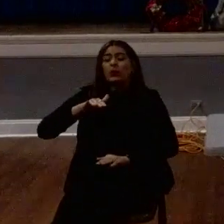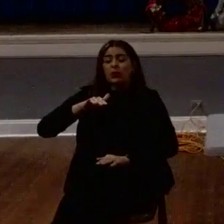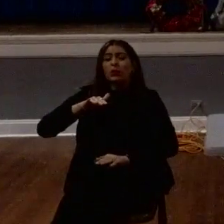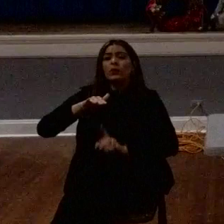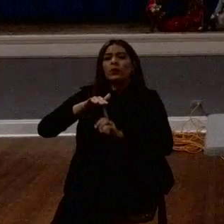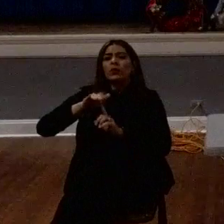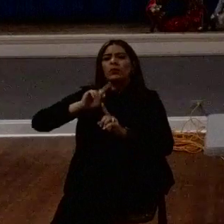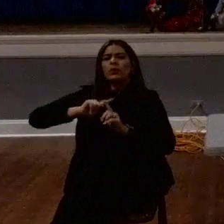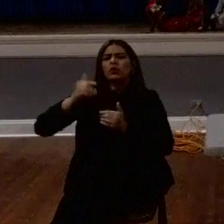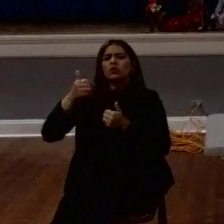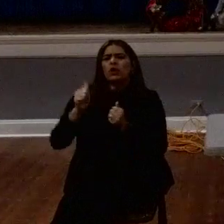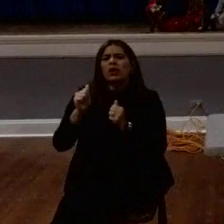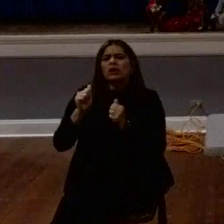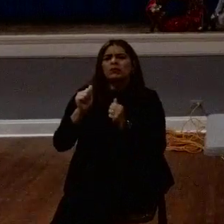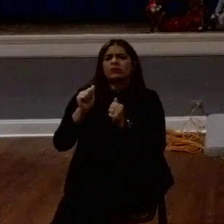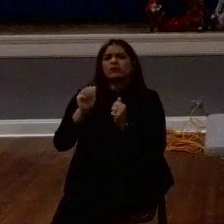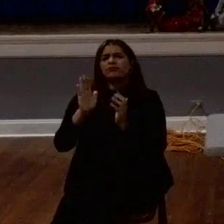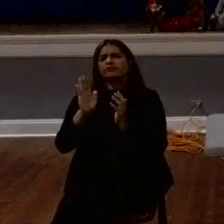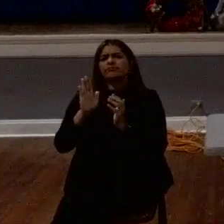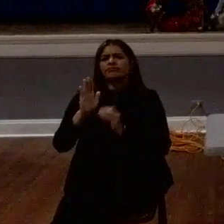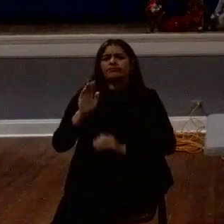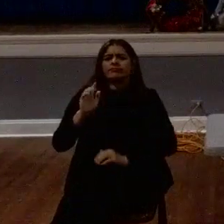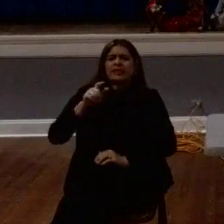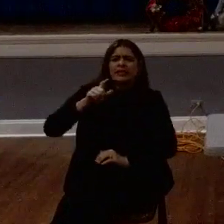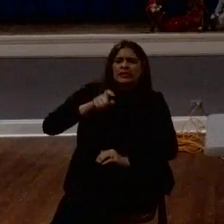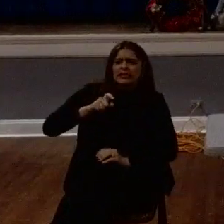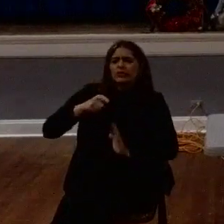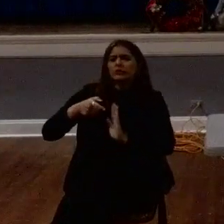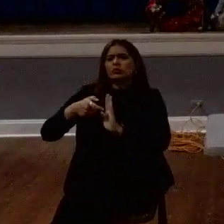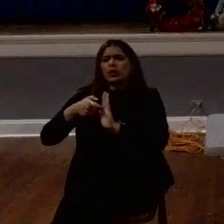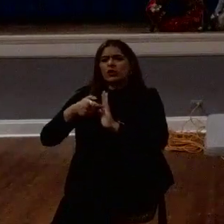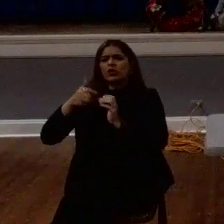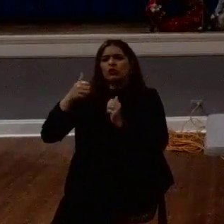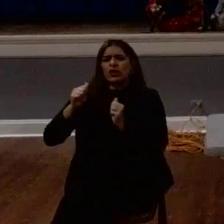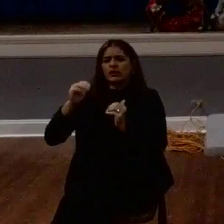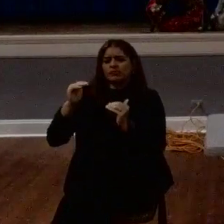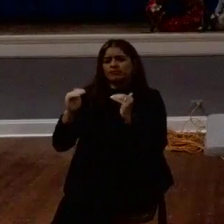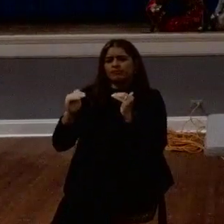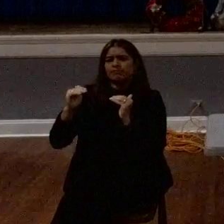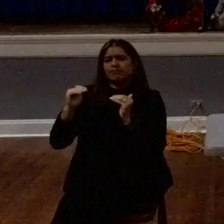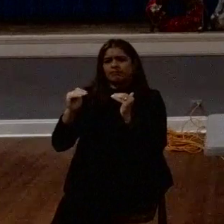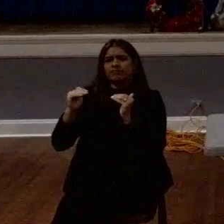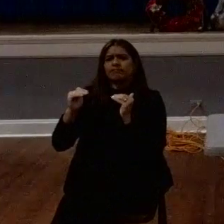to balance the needs and the requirements for